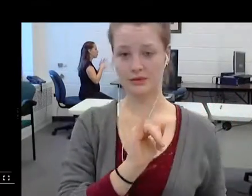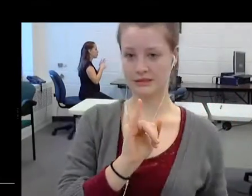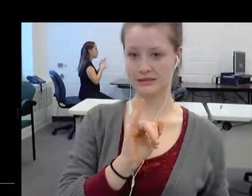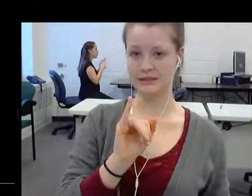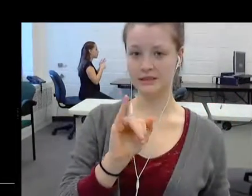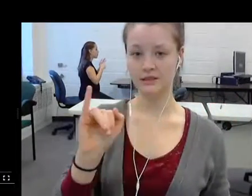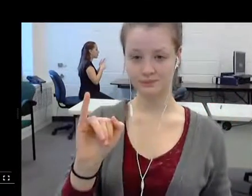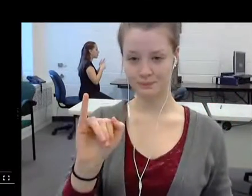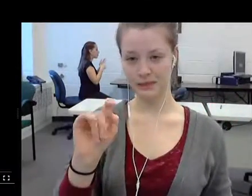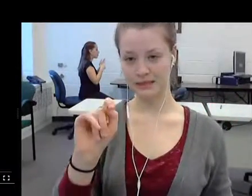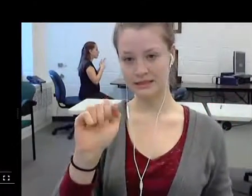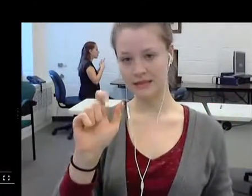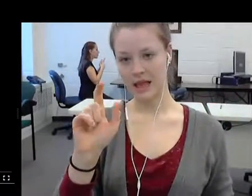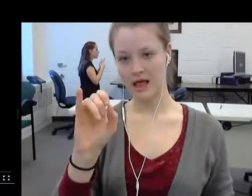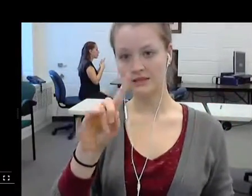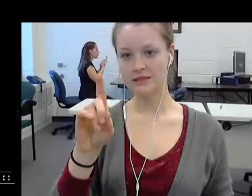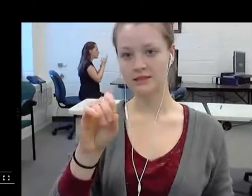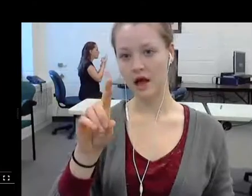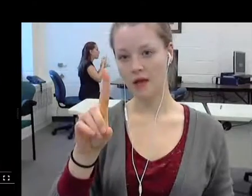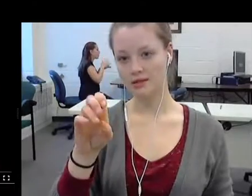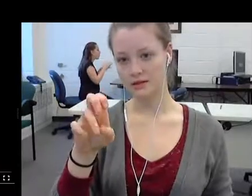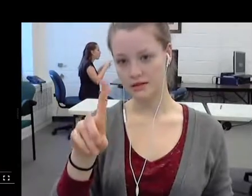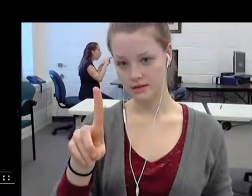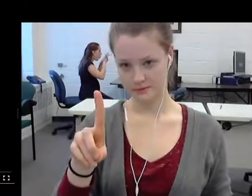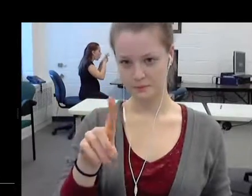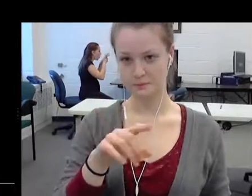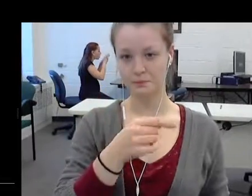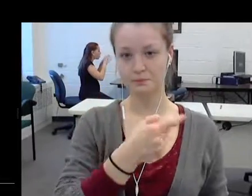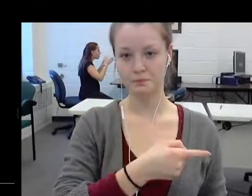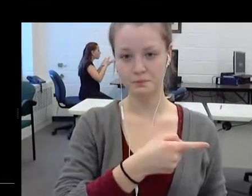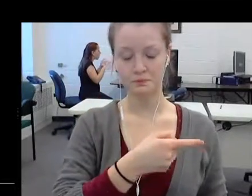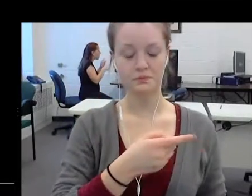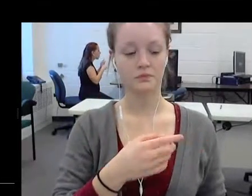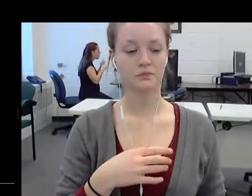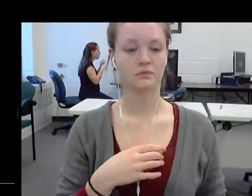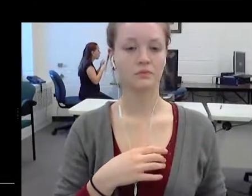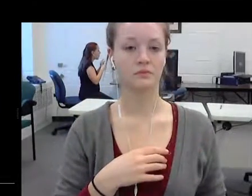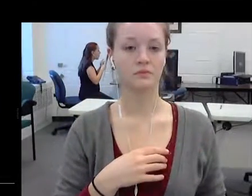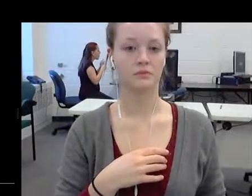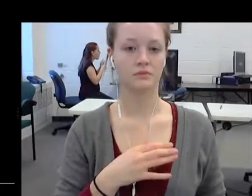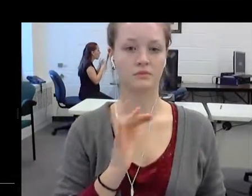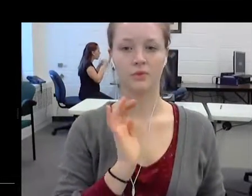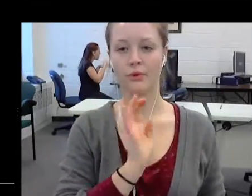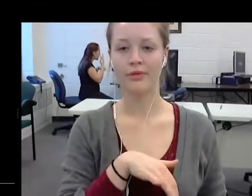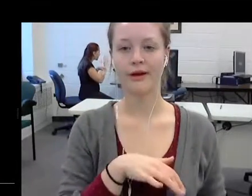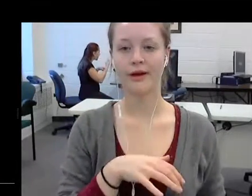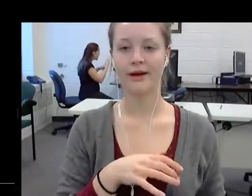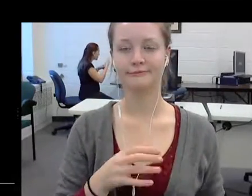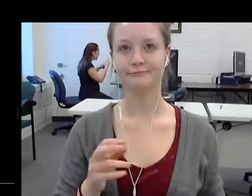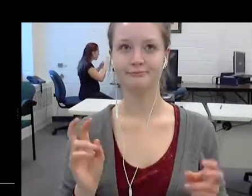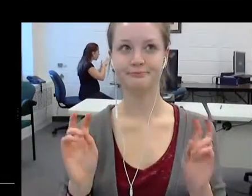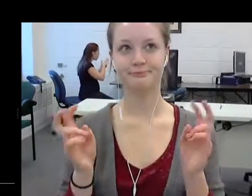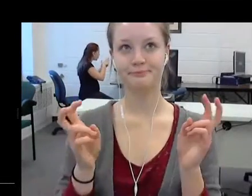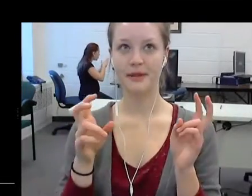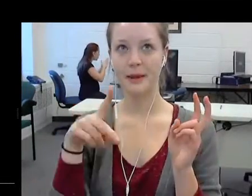make it easier. So dominance hierarchy, that's basically pecking order. That's my